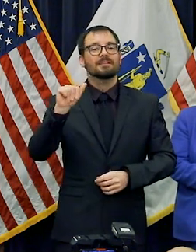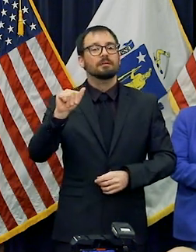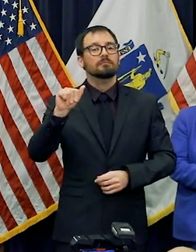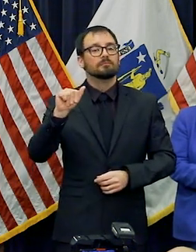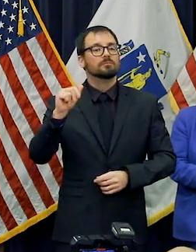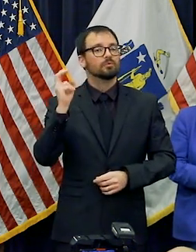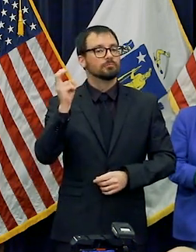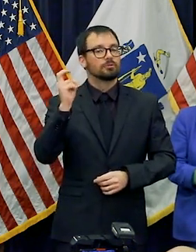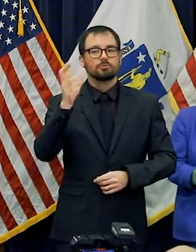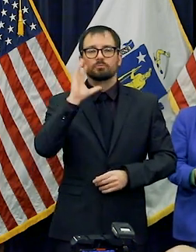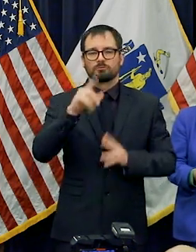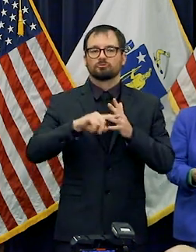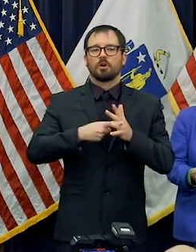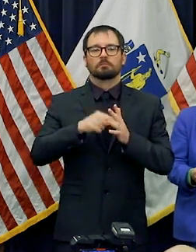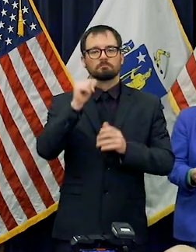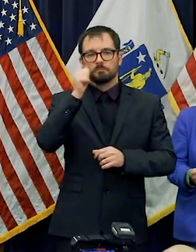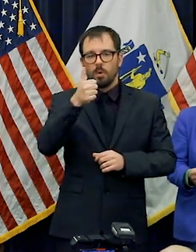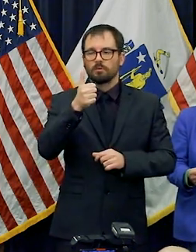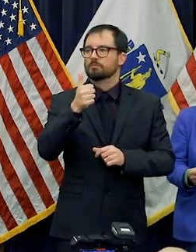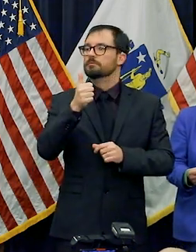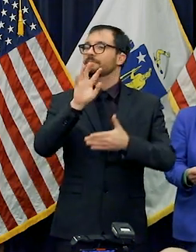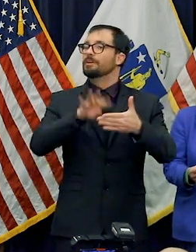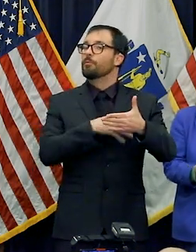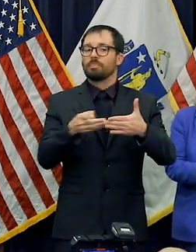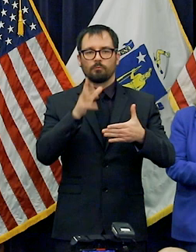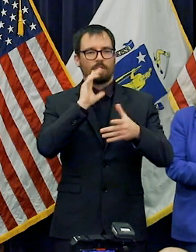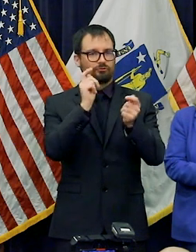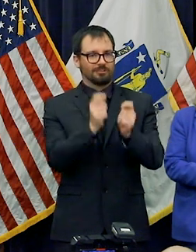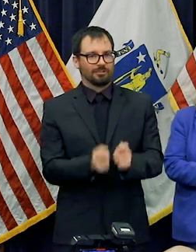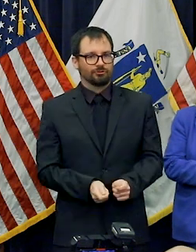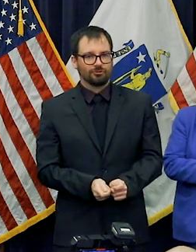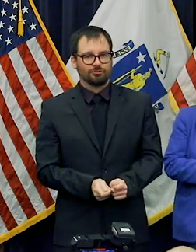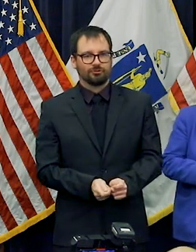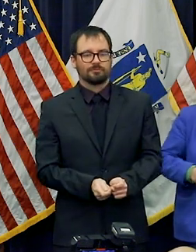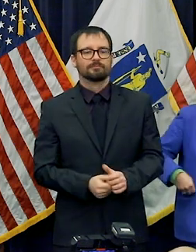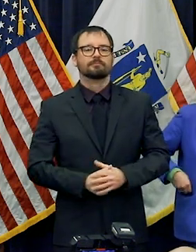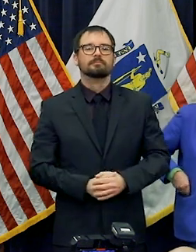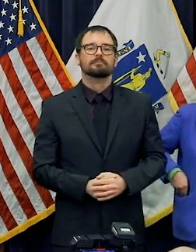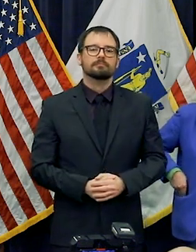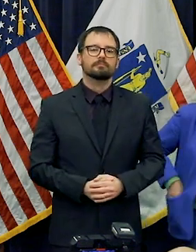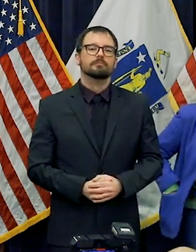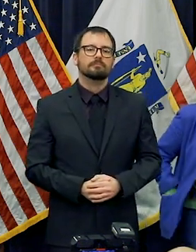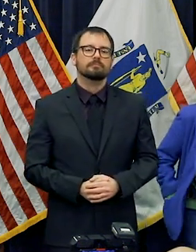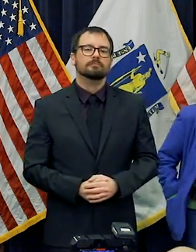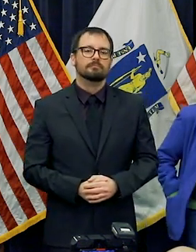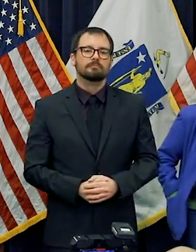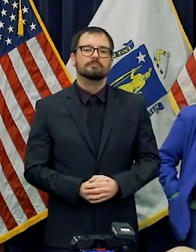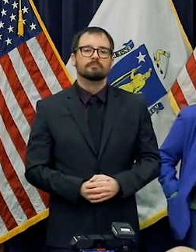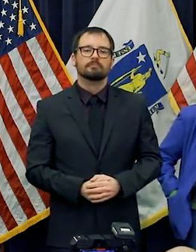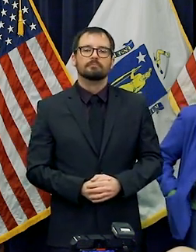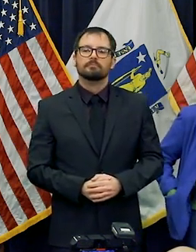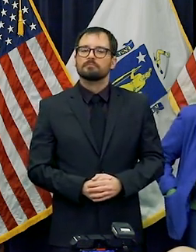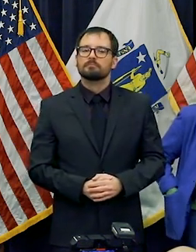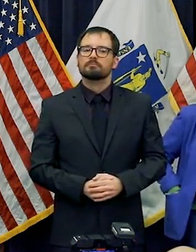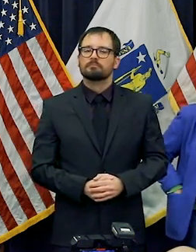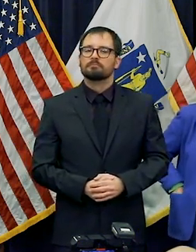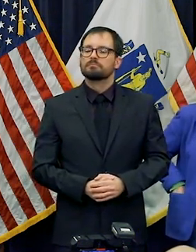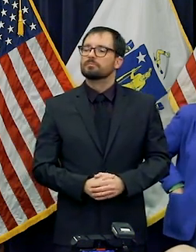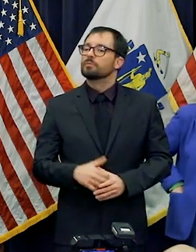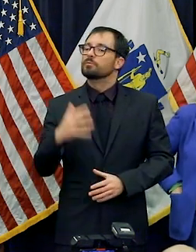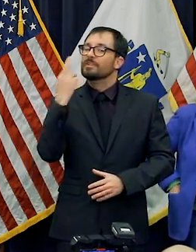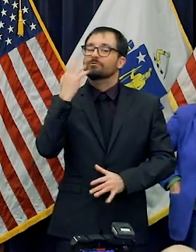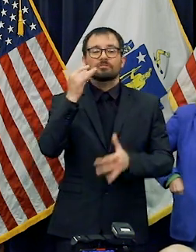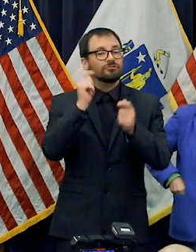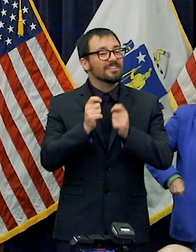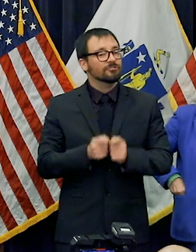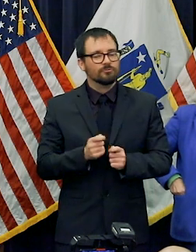got from public health professionals and have been developed according to several criteria that seek to protect the health and safety of MBTA